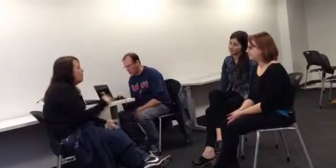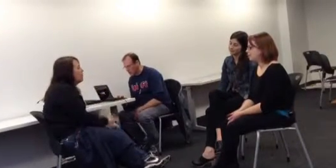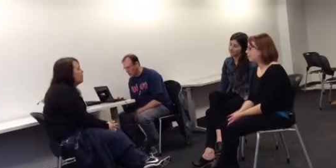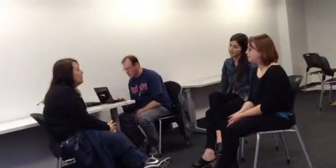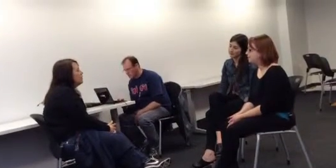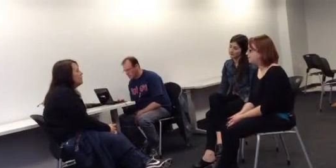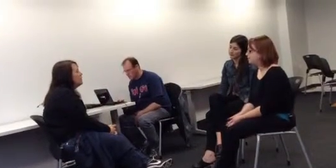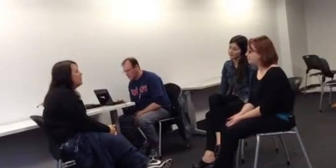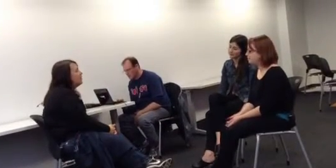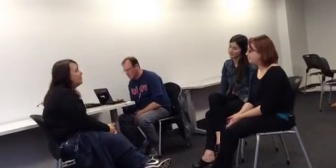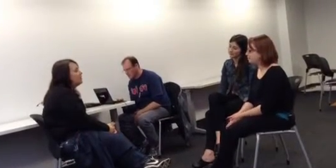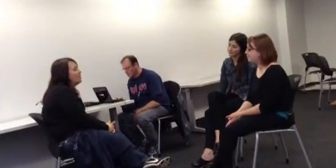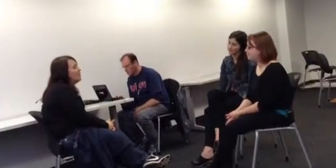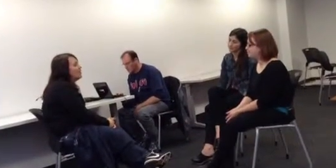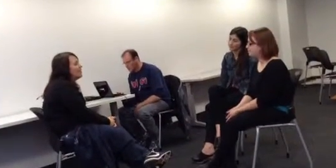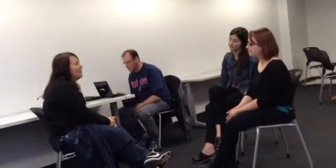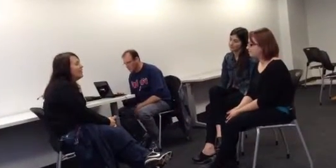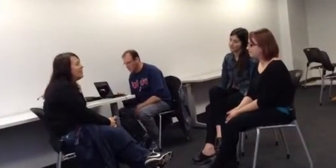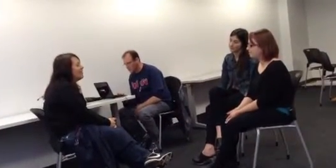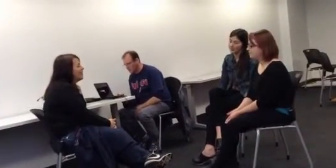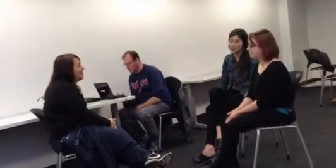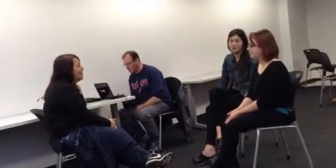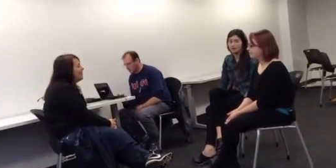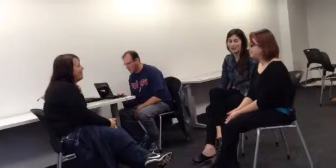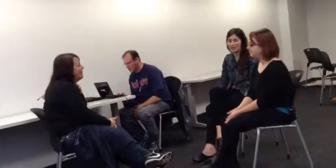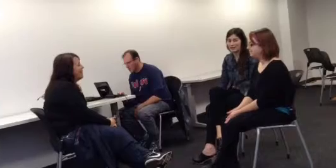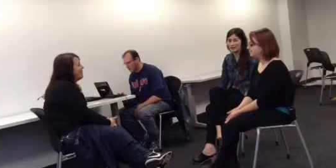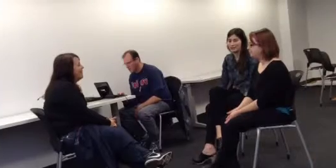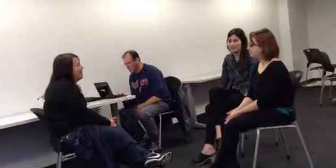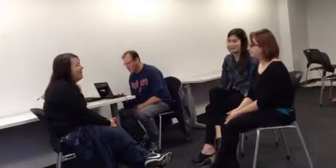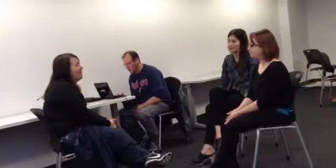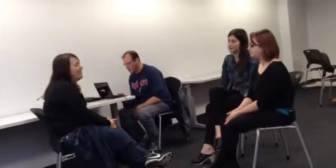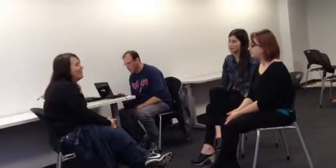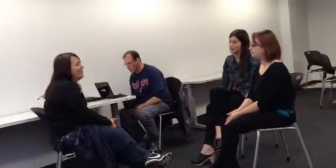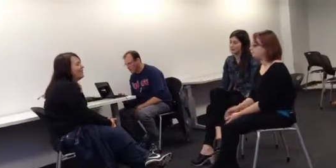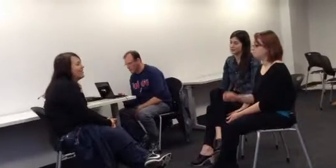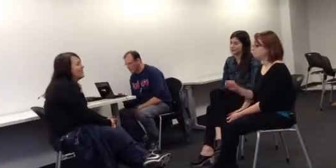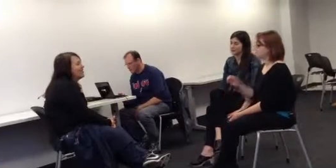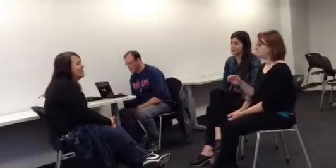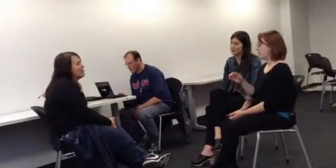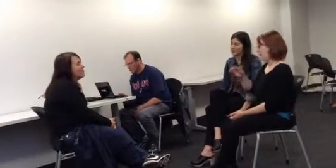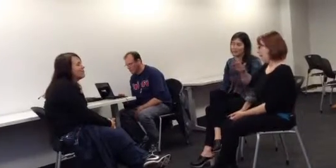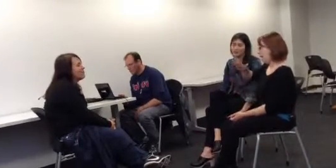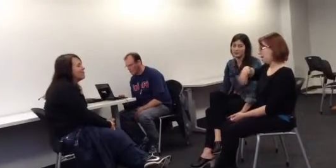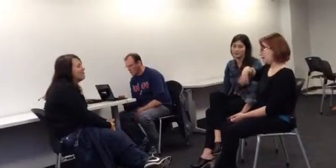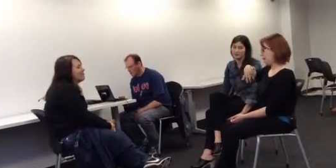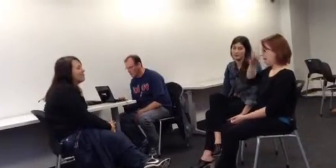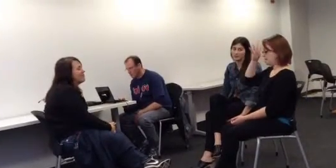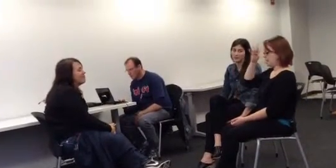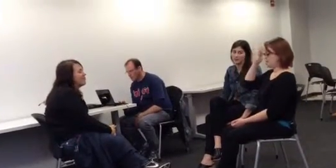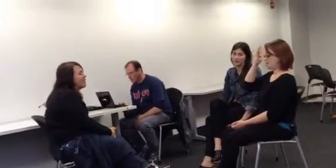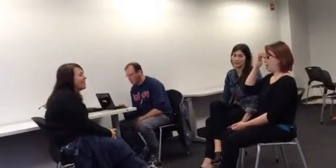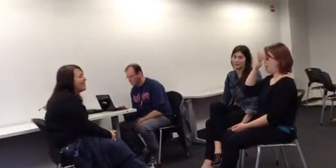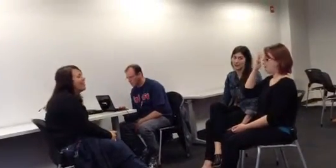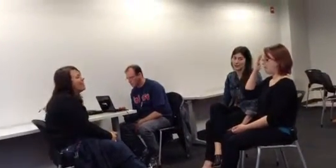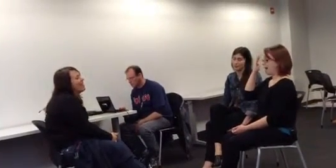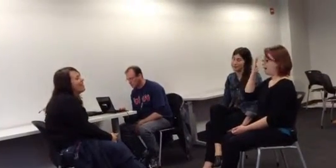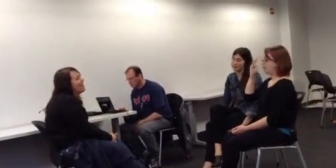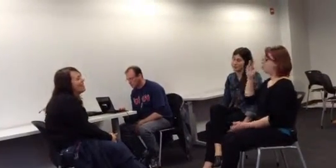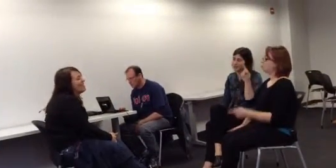Are you interested in learning sign language at all? I hadn't really ever thought about it until I became friends with